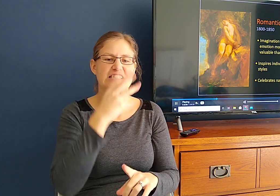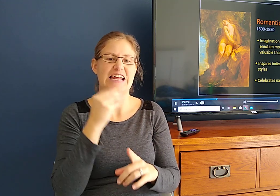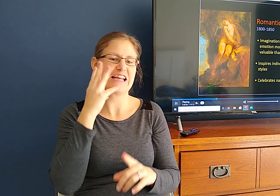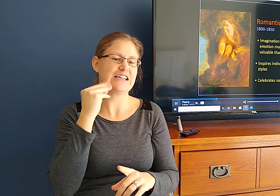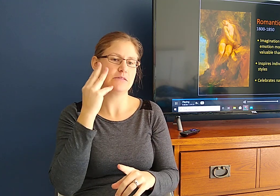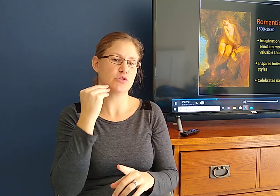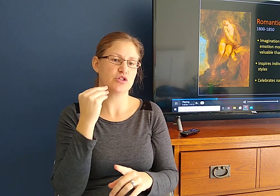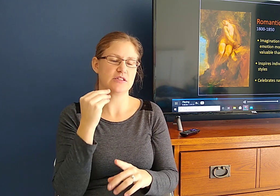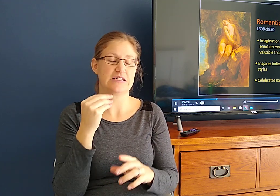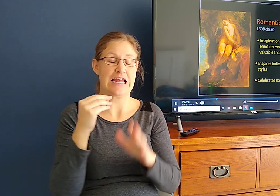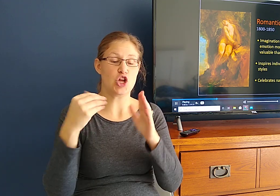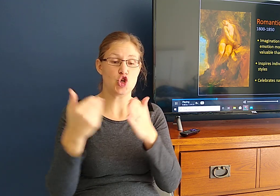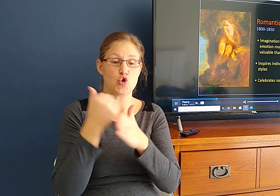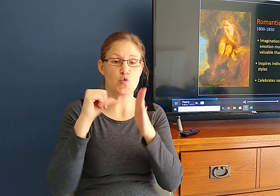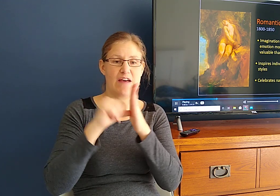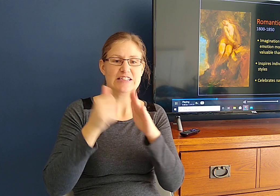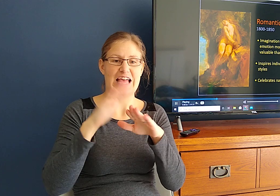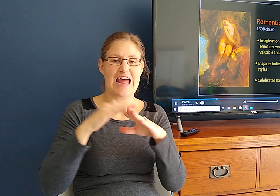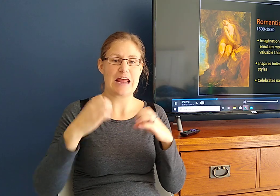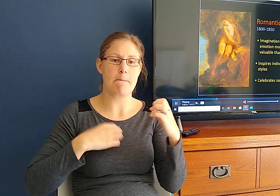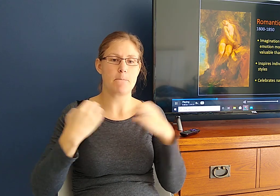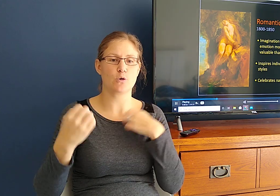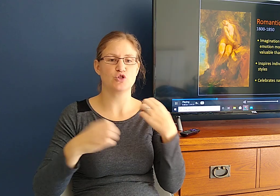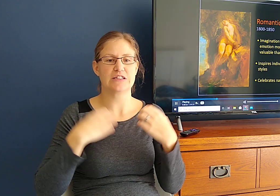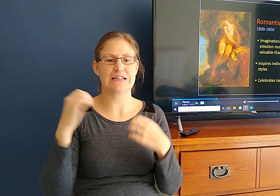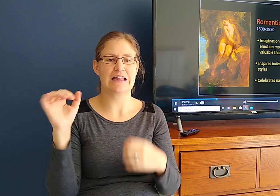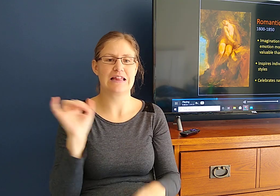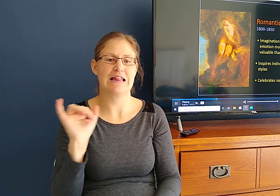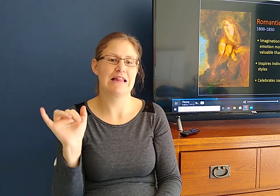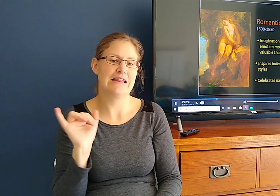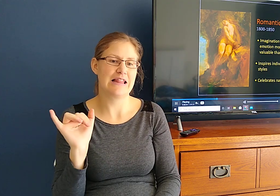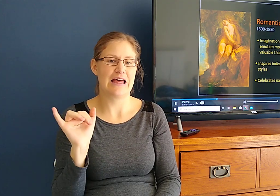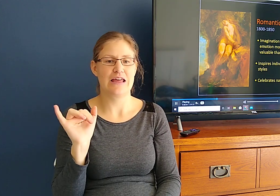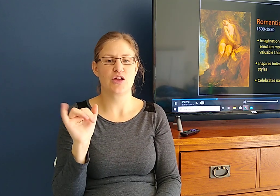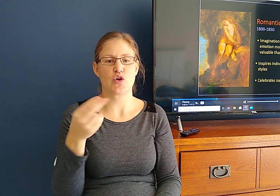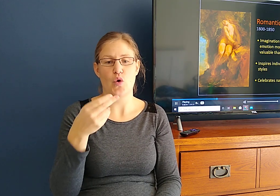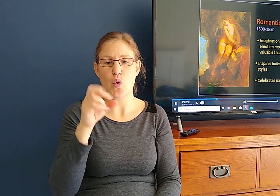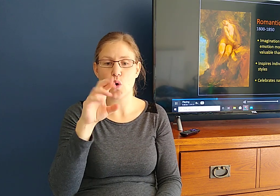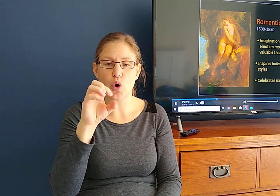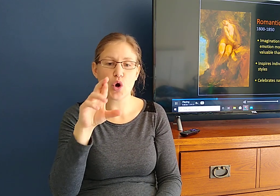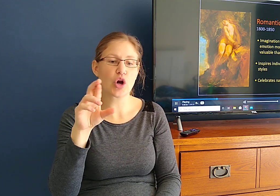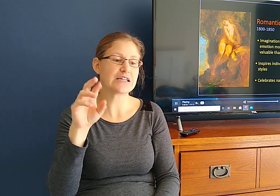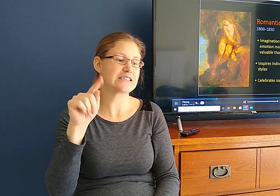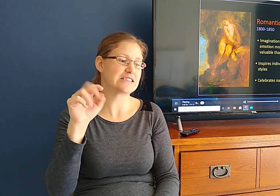new emphasis on emotions such as apprehension, horror, and terror, and awe.